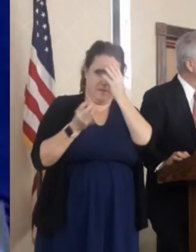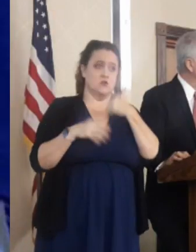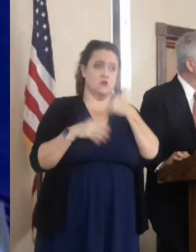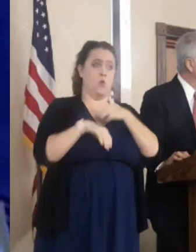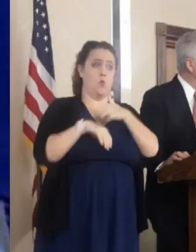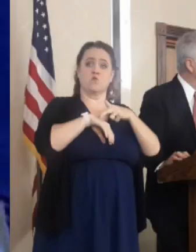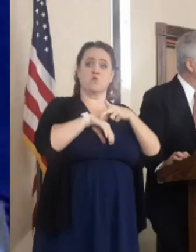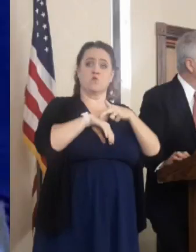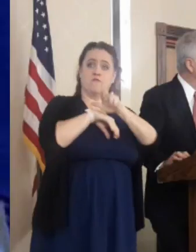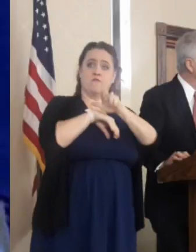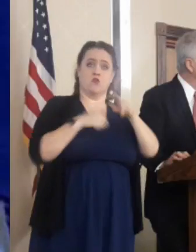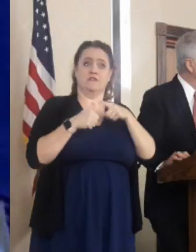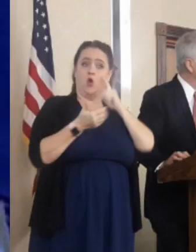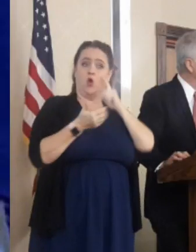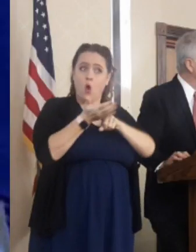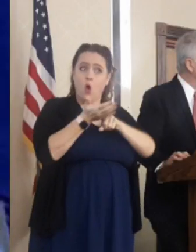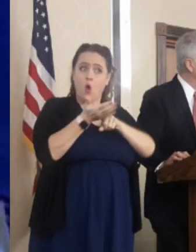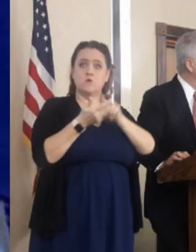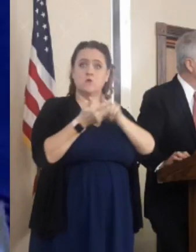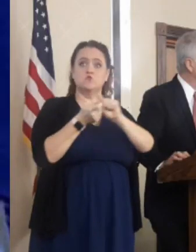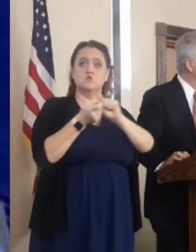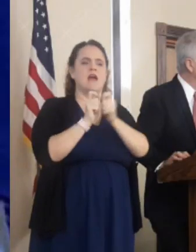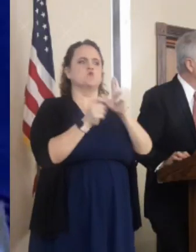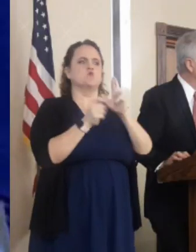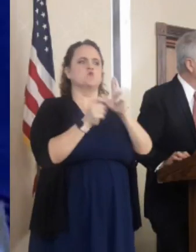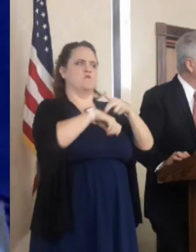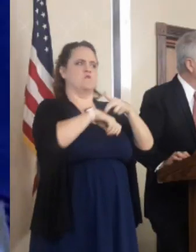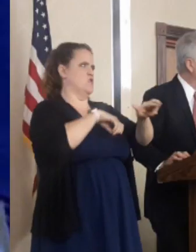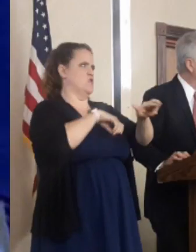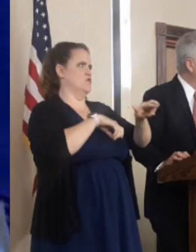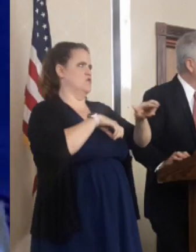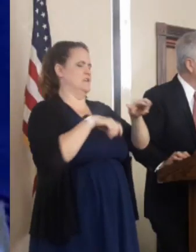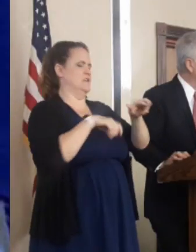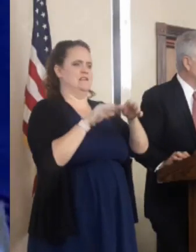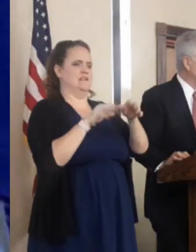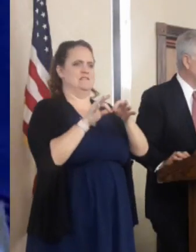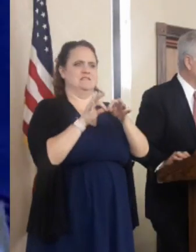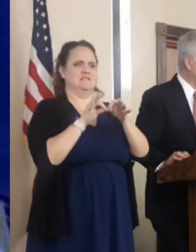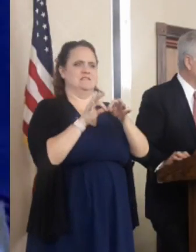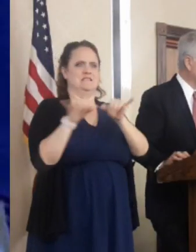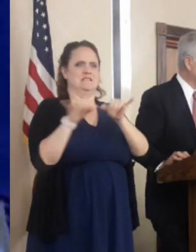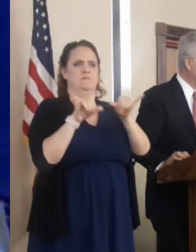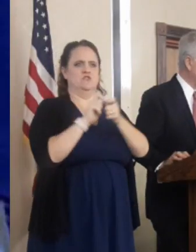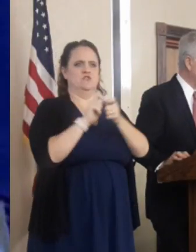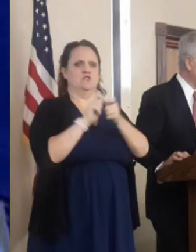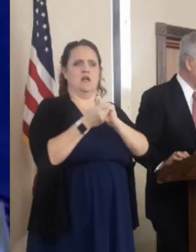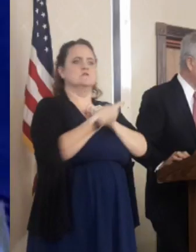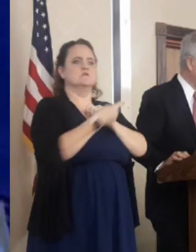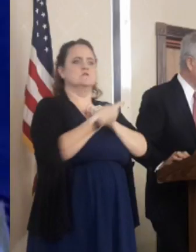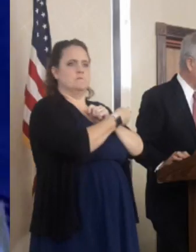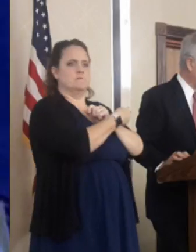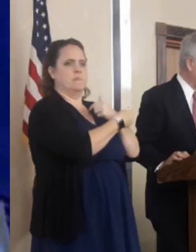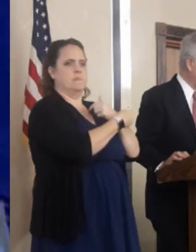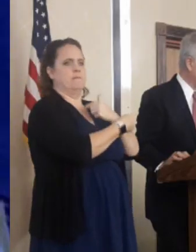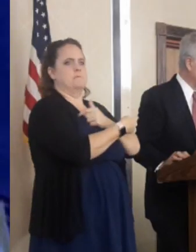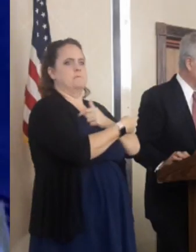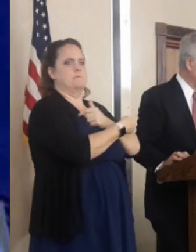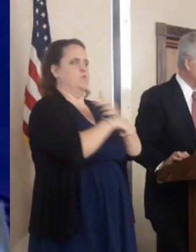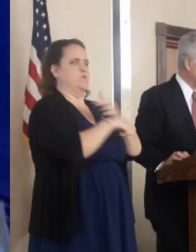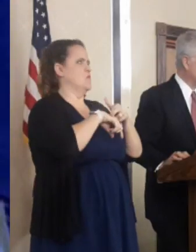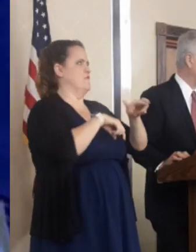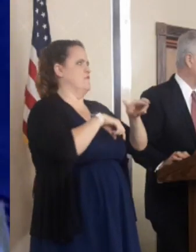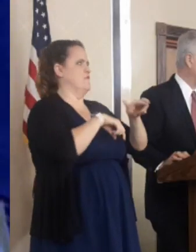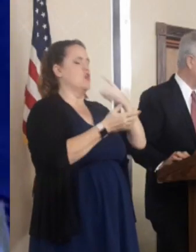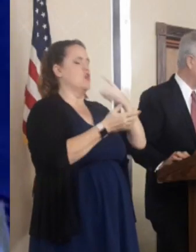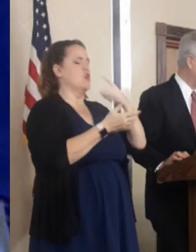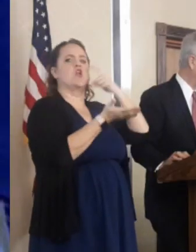notice change, or are we referring what I thought was going to be a simpler change? We are referring the notice change. Notice The committee would